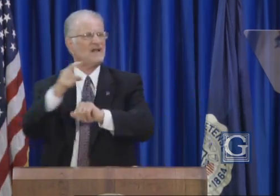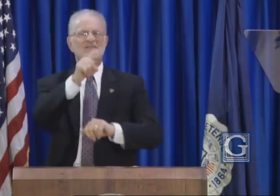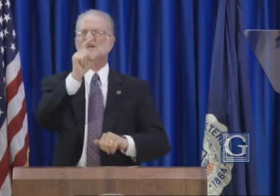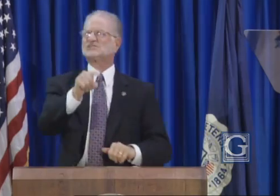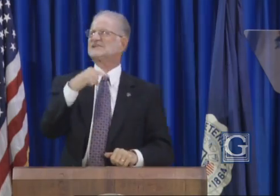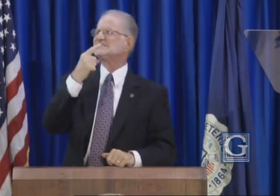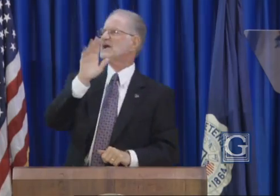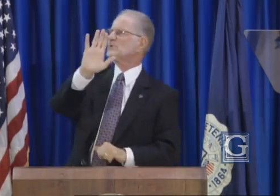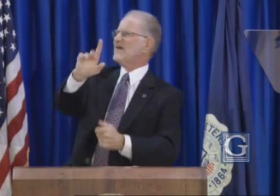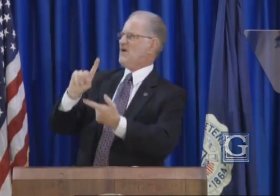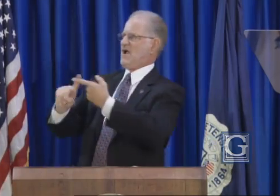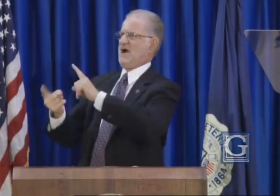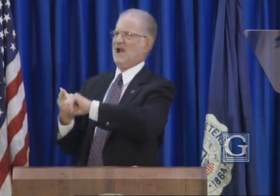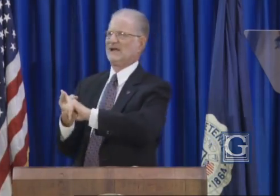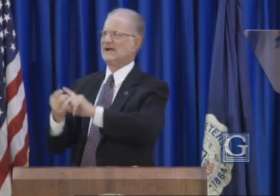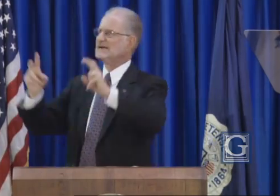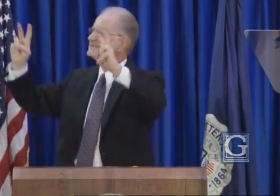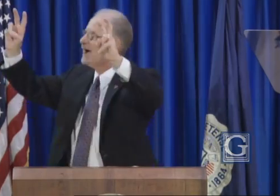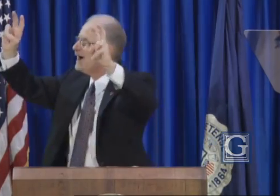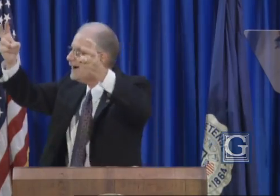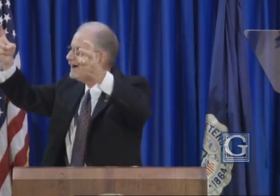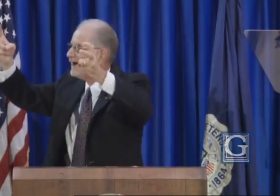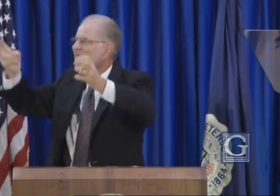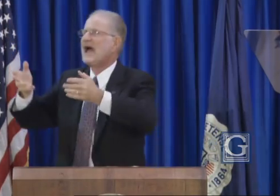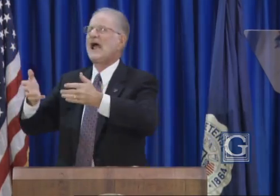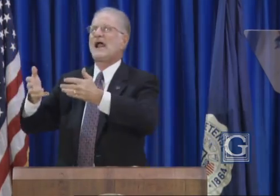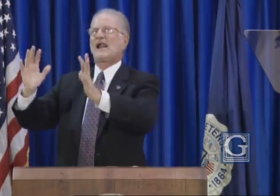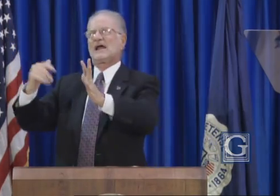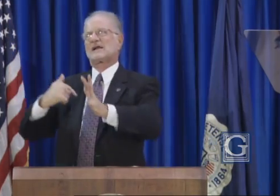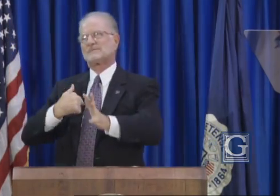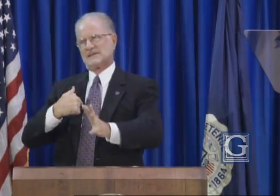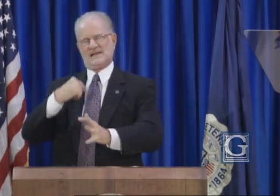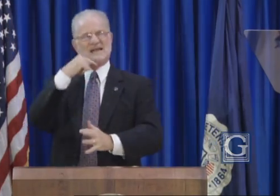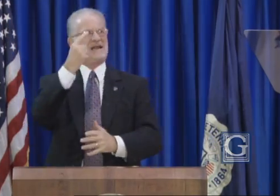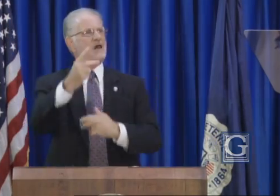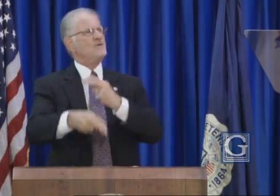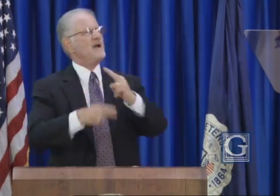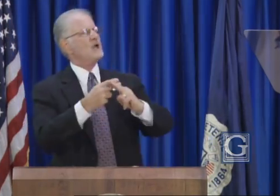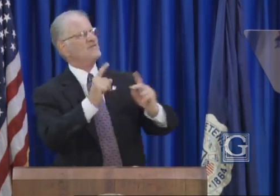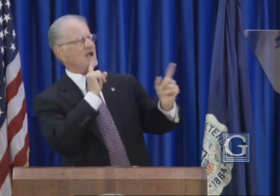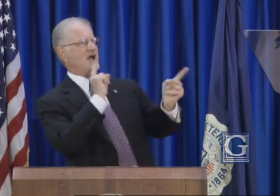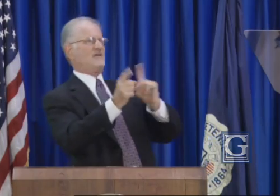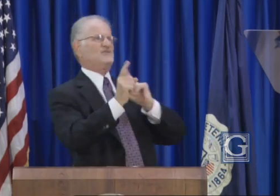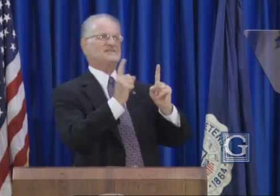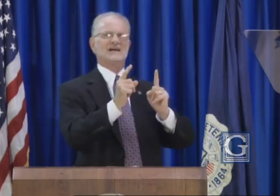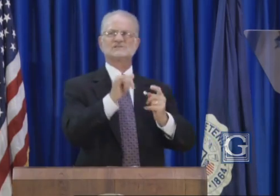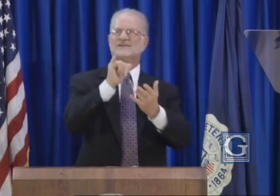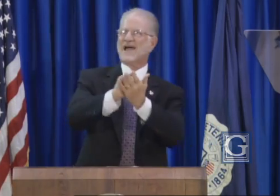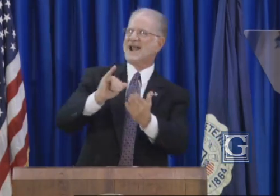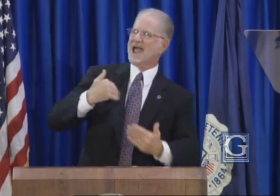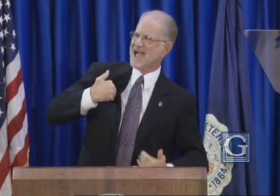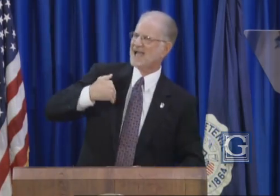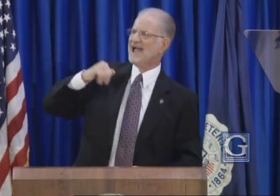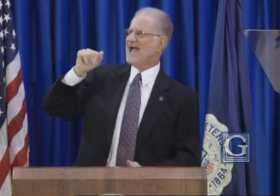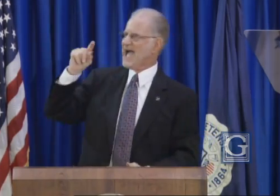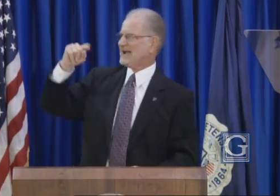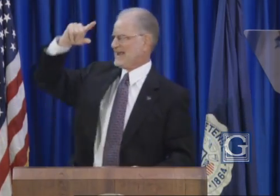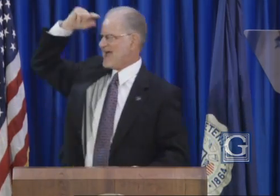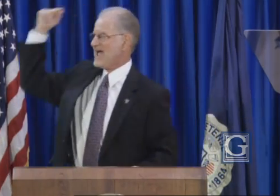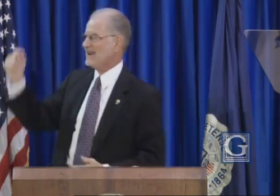such that when they leave, they should say to their colleagues, "Let me tell you about a conversation